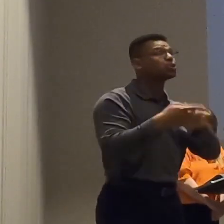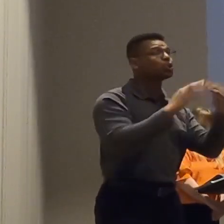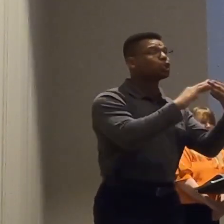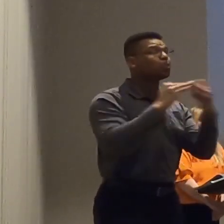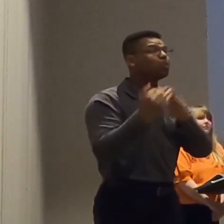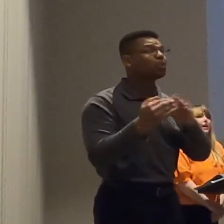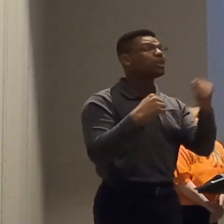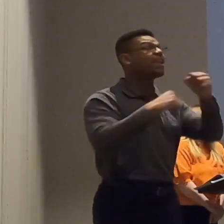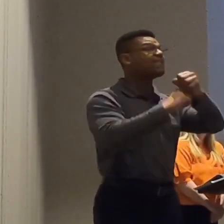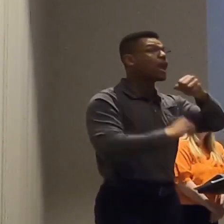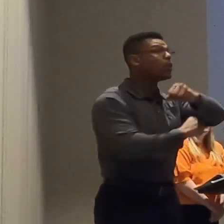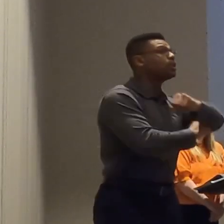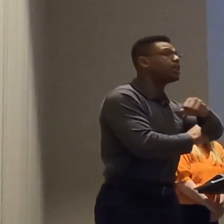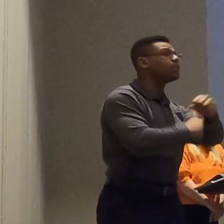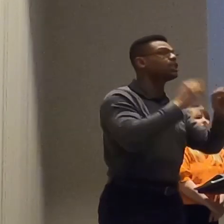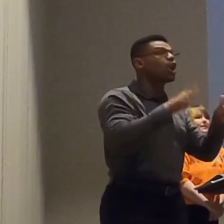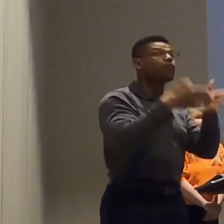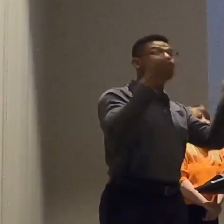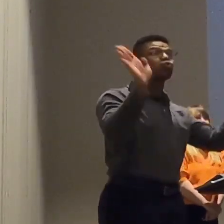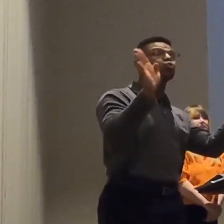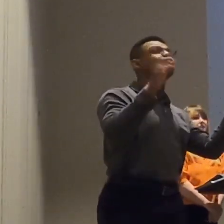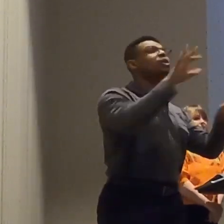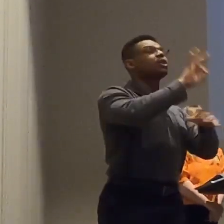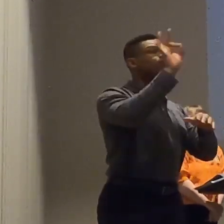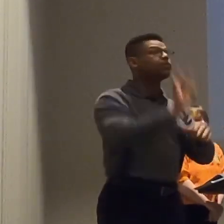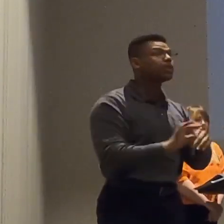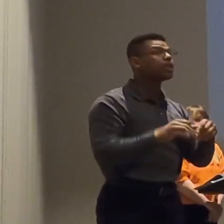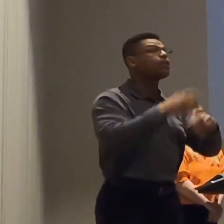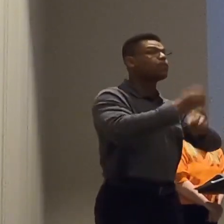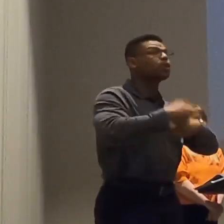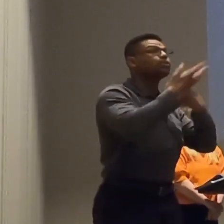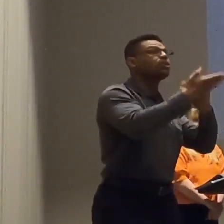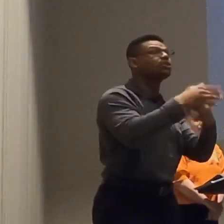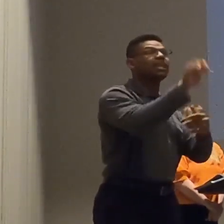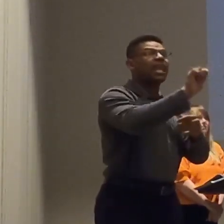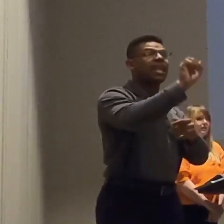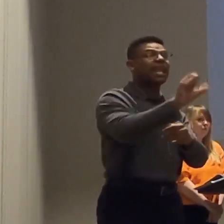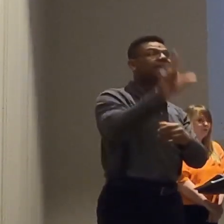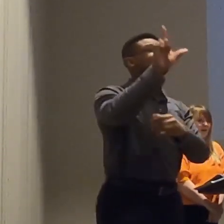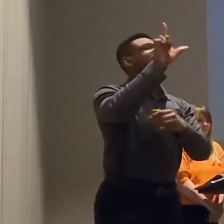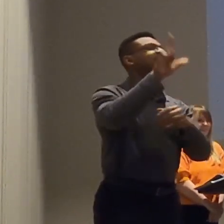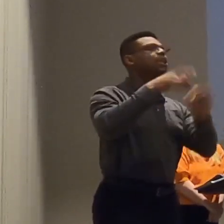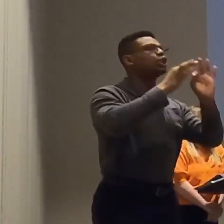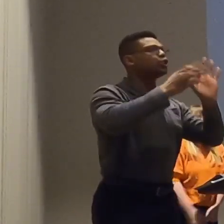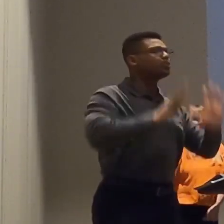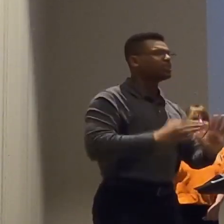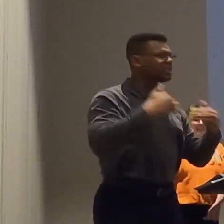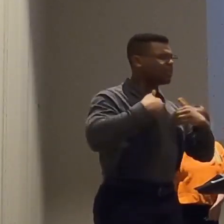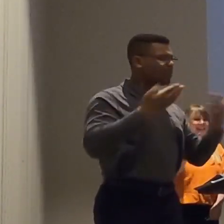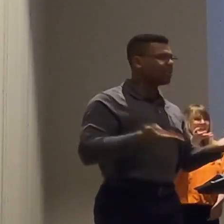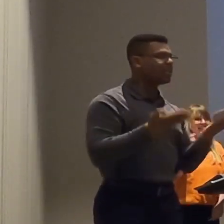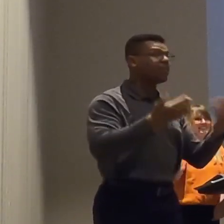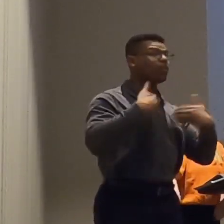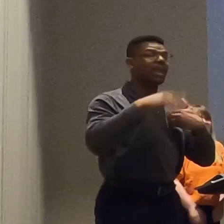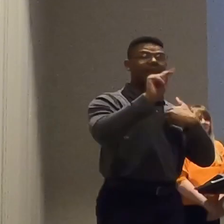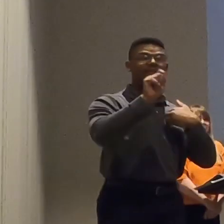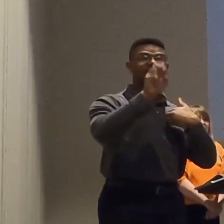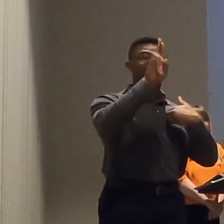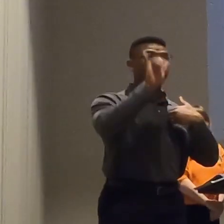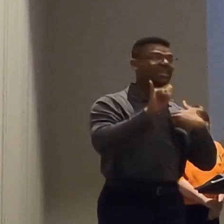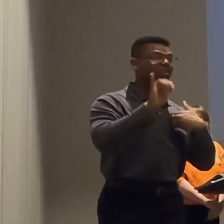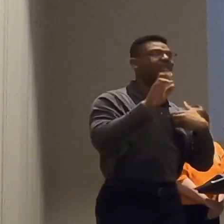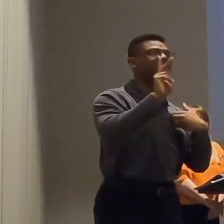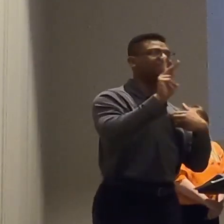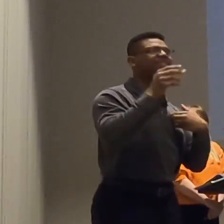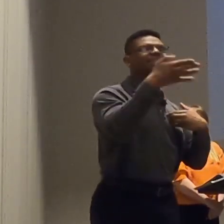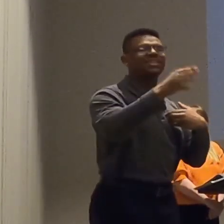of Greater Flint for now sponsoring the ASL interpretation that we have for our public programming. We have Tarek and Lexi here who